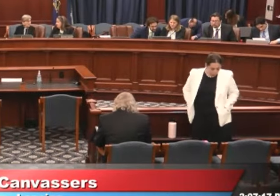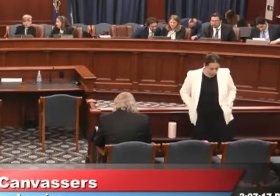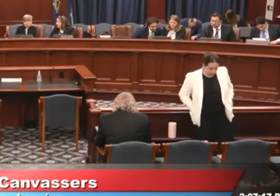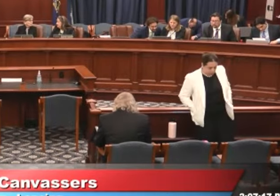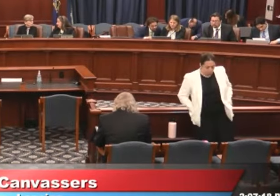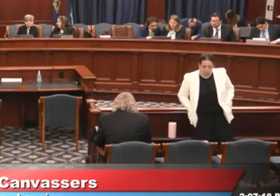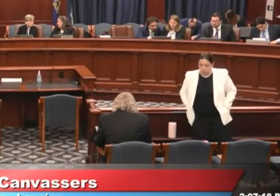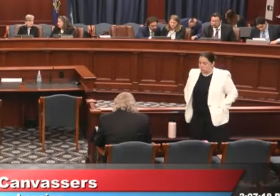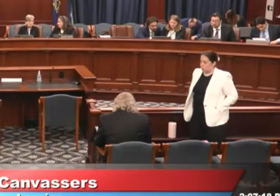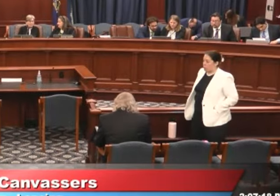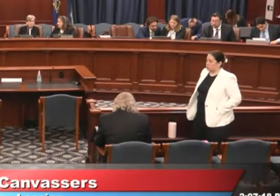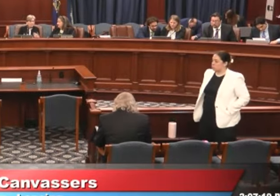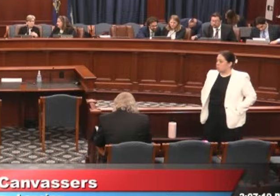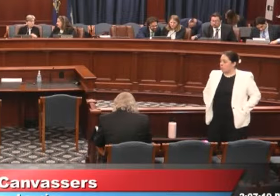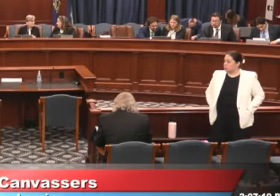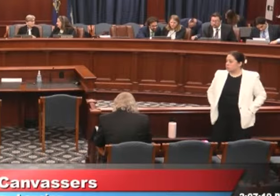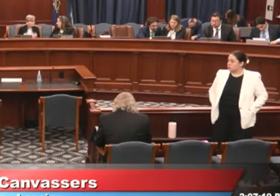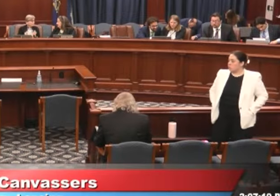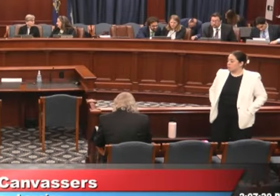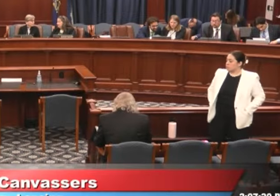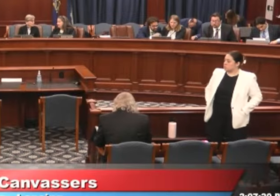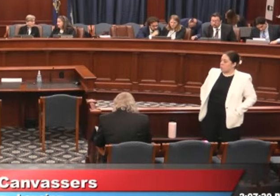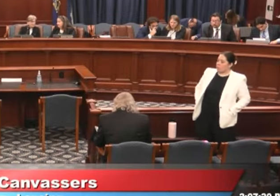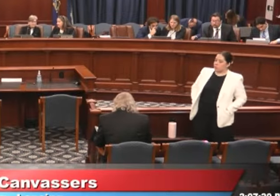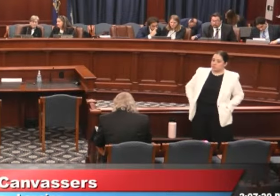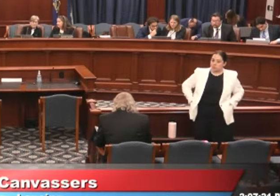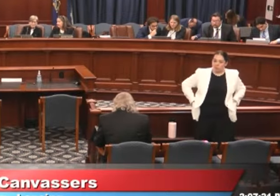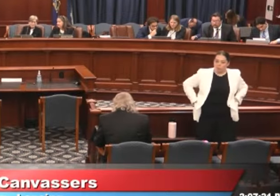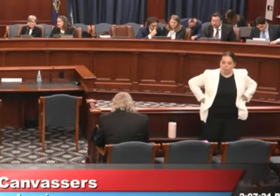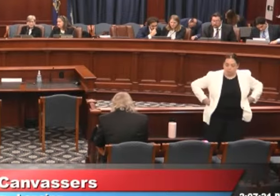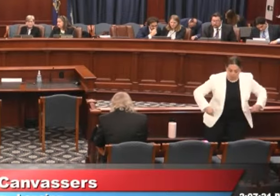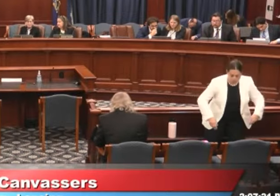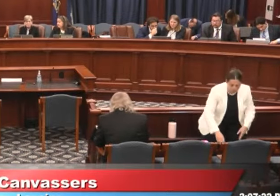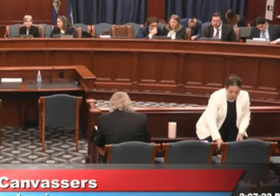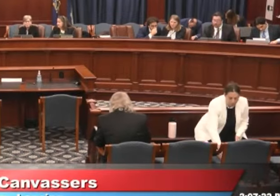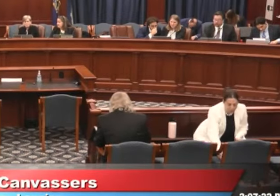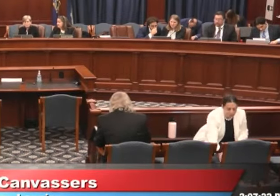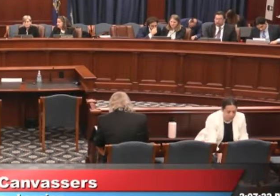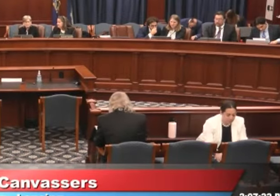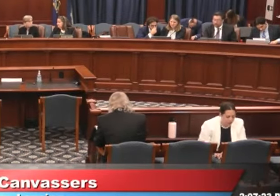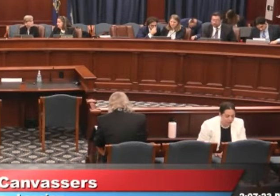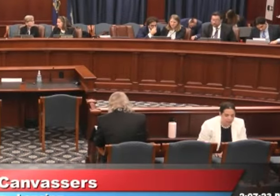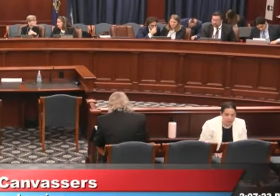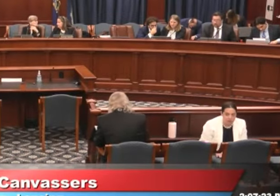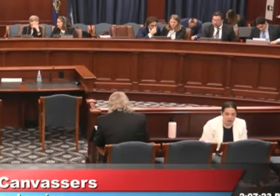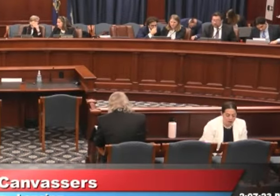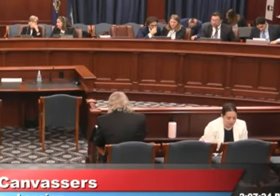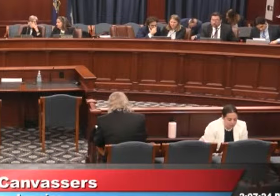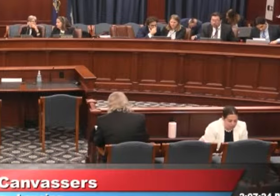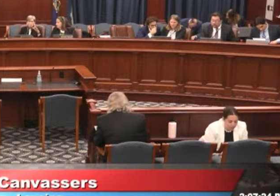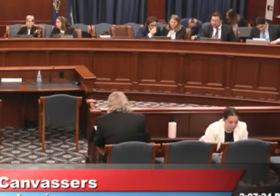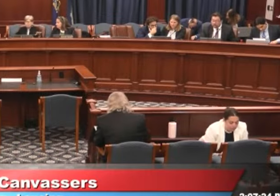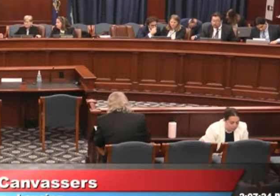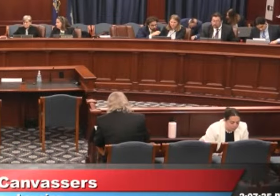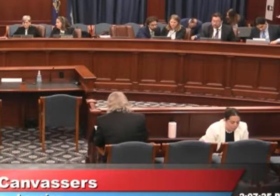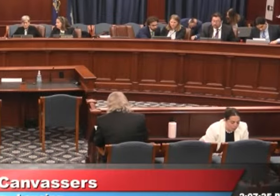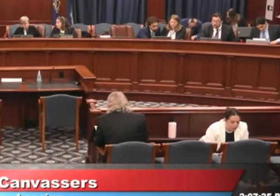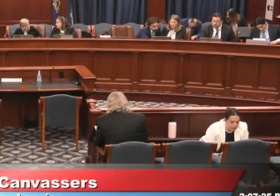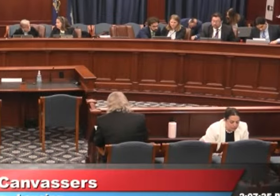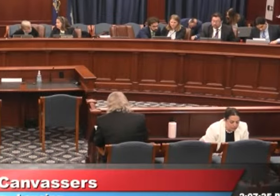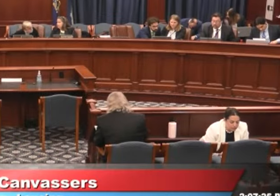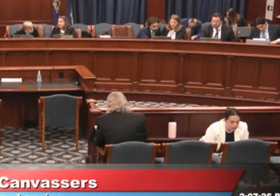Oh, no. I don't understand. Right. It's two. Well, you know what, that makes it so confusing for so